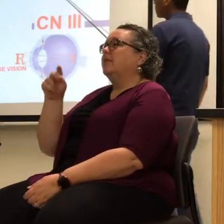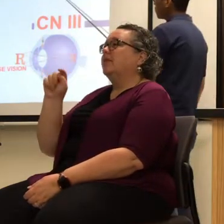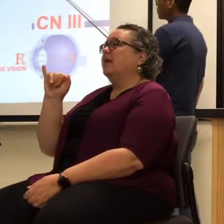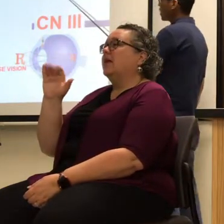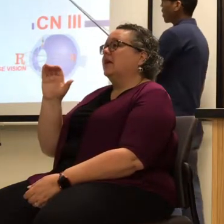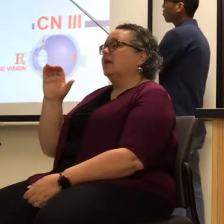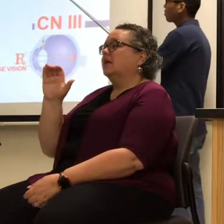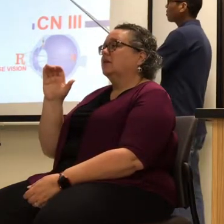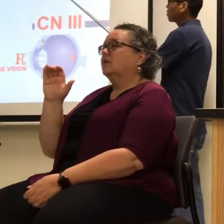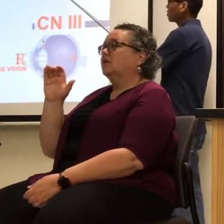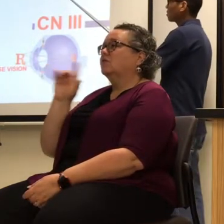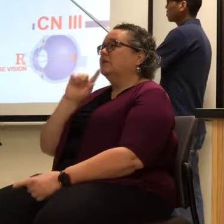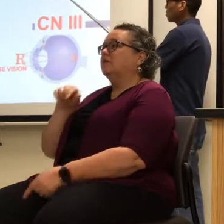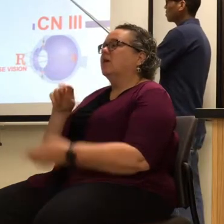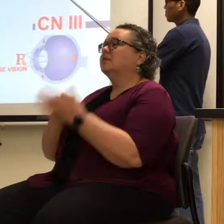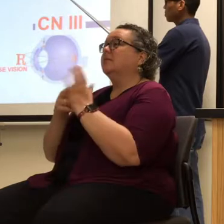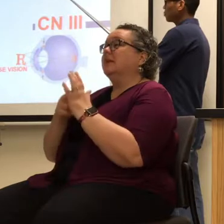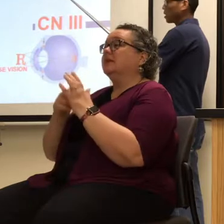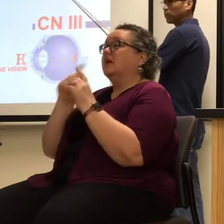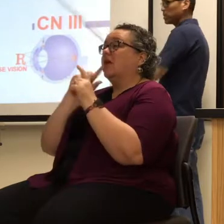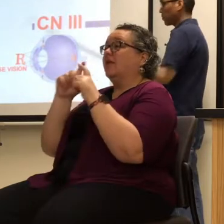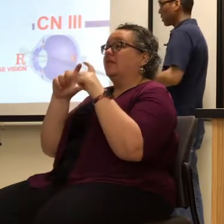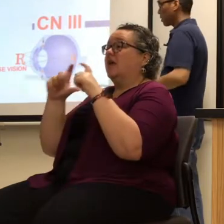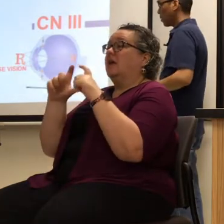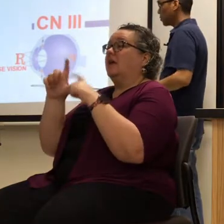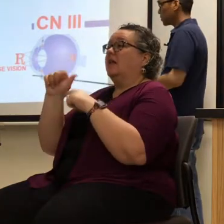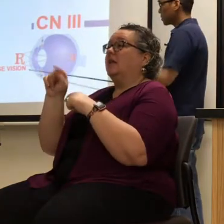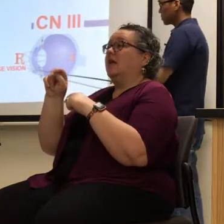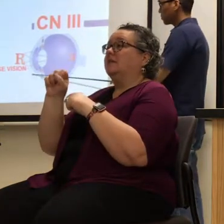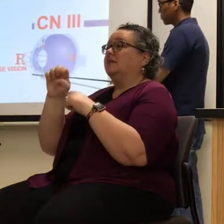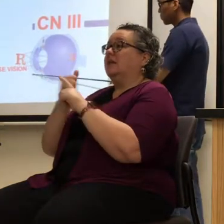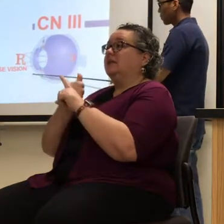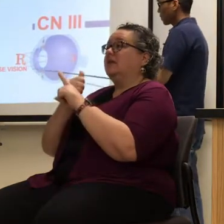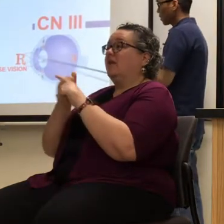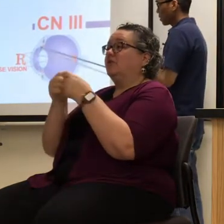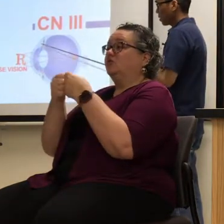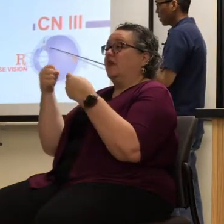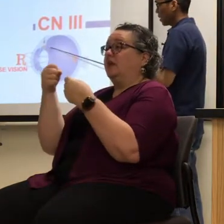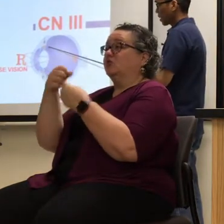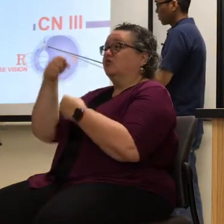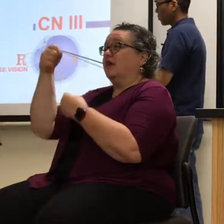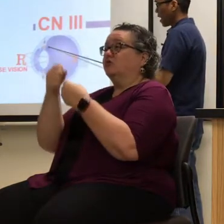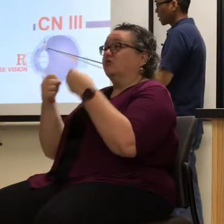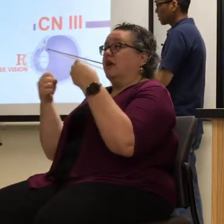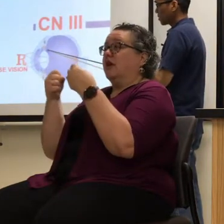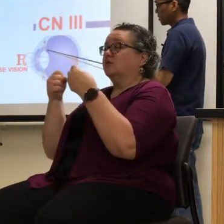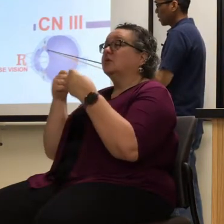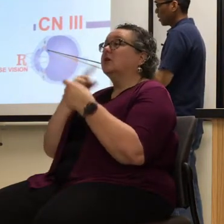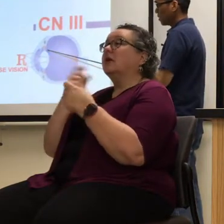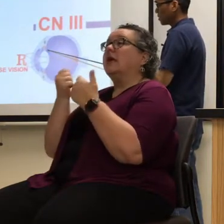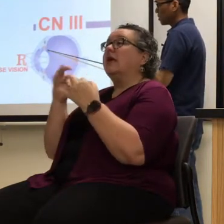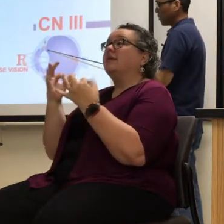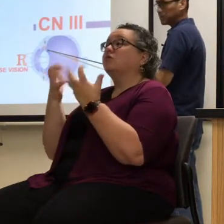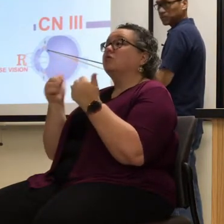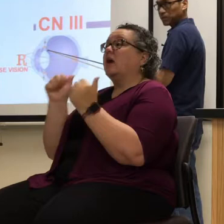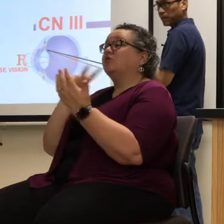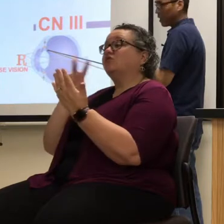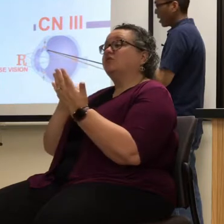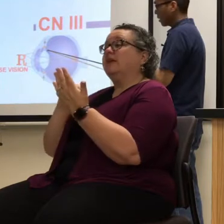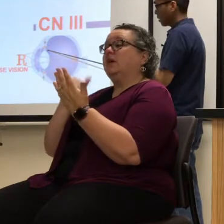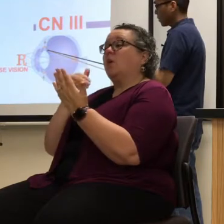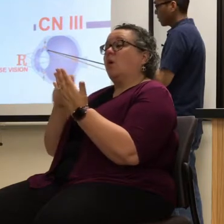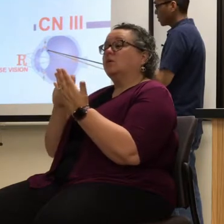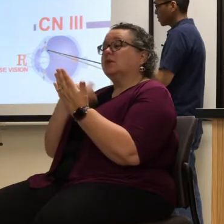the lens is stretched out. Try to read something close, it contracts, the